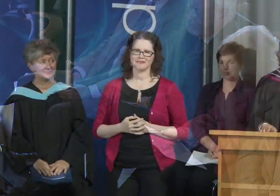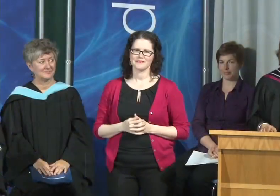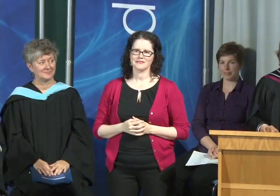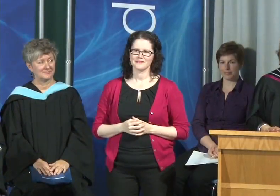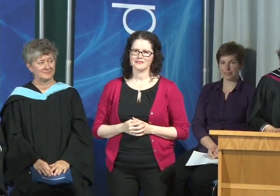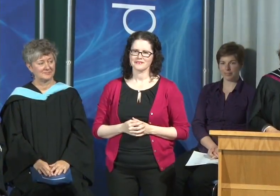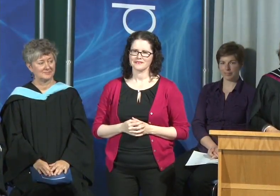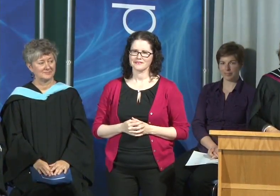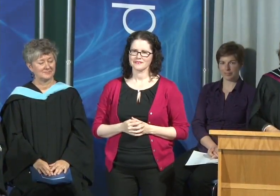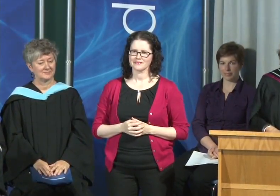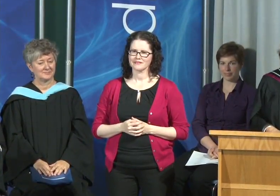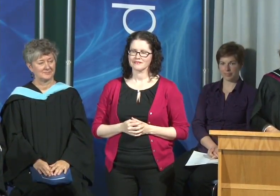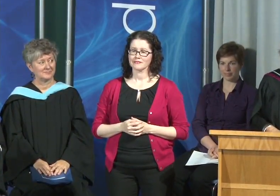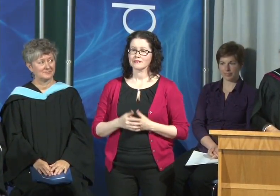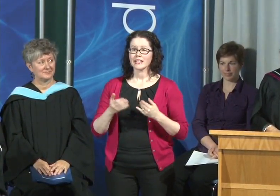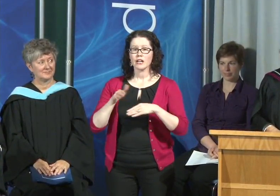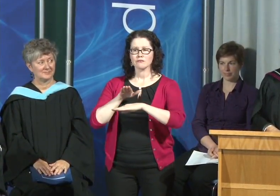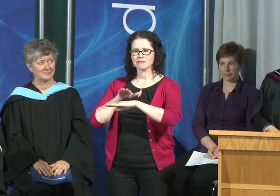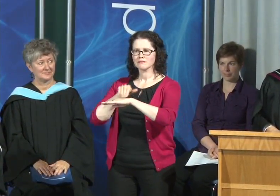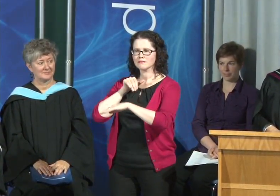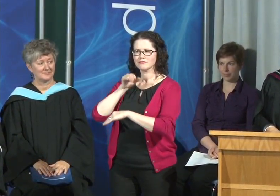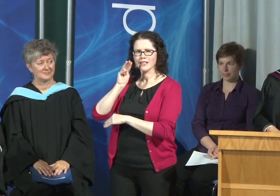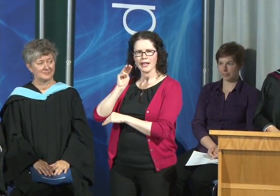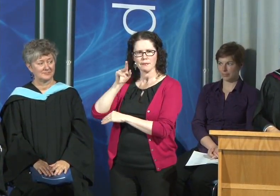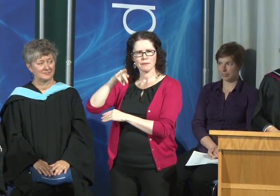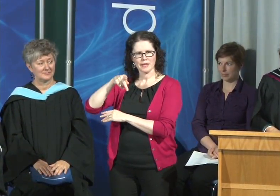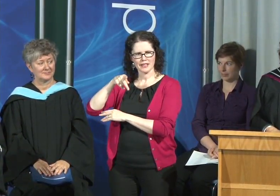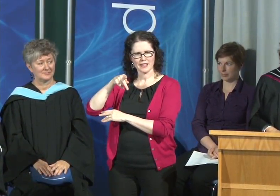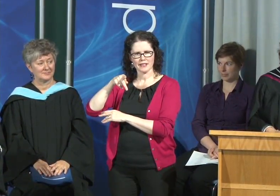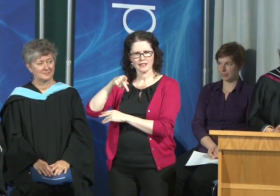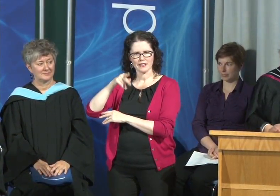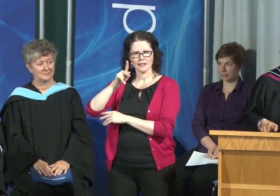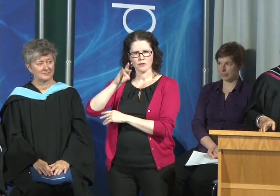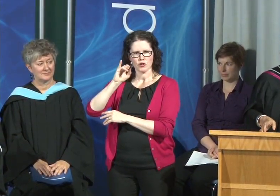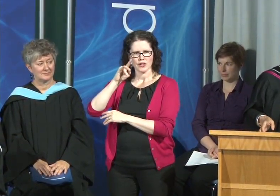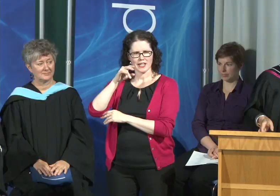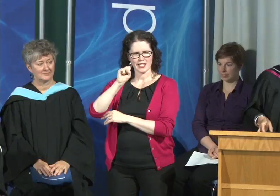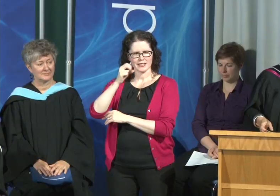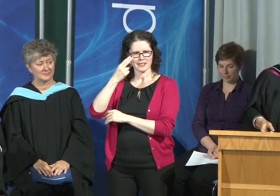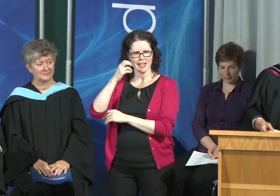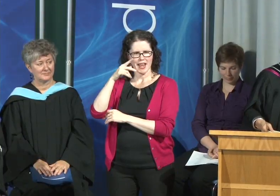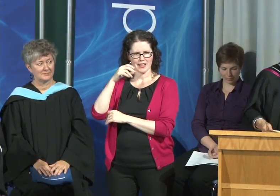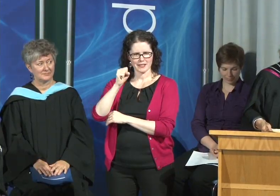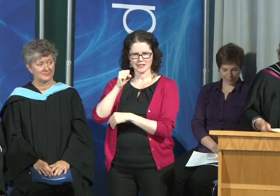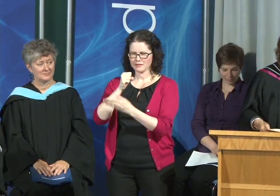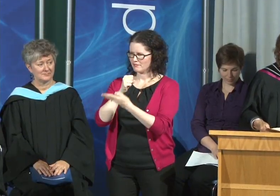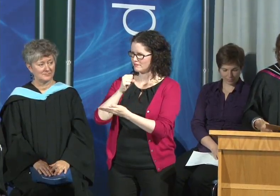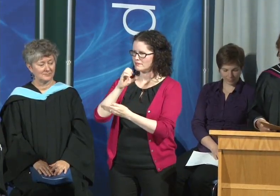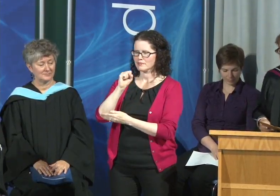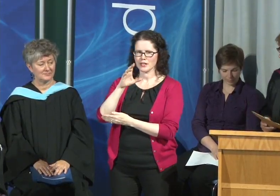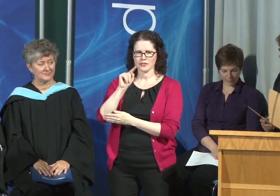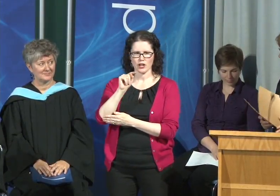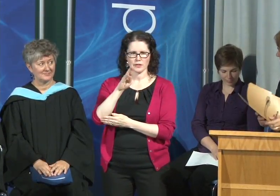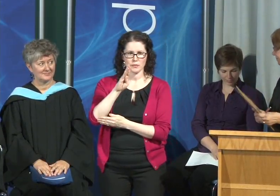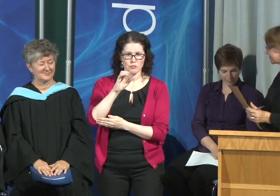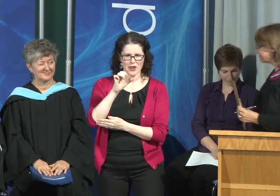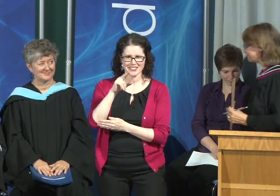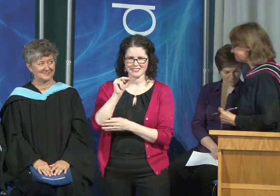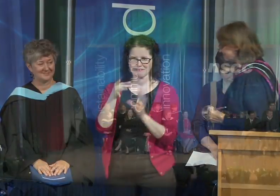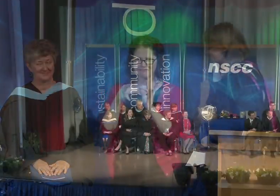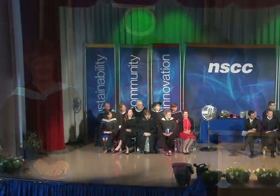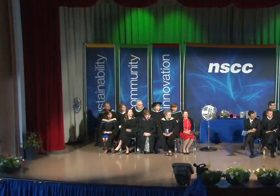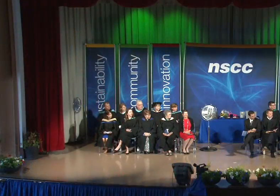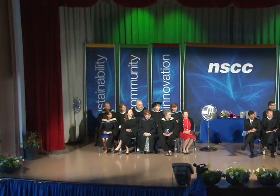I'd now like to invite our Member of Parliament for Kings Hants, Scott Bryson, to say a few words.